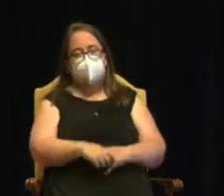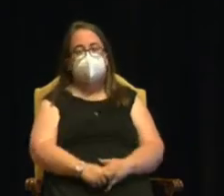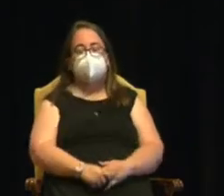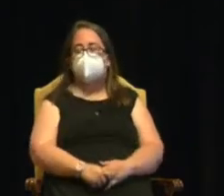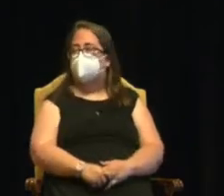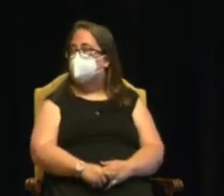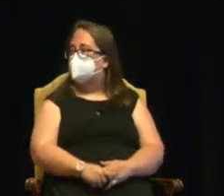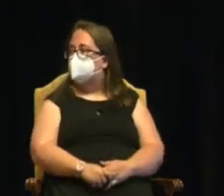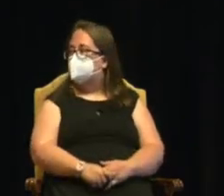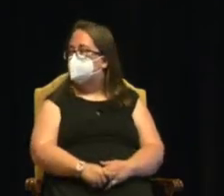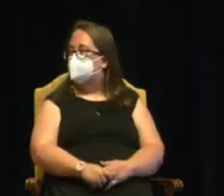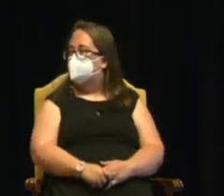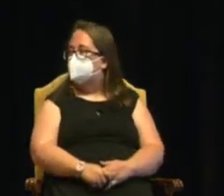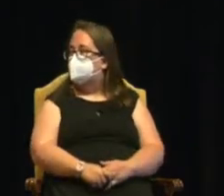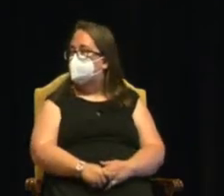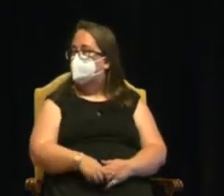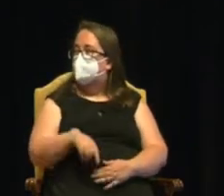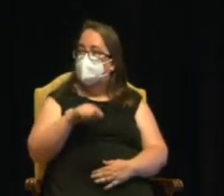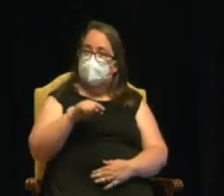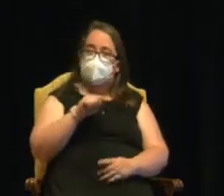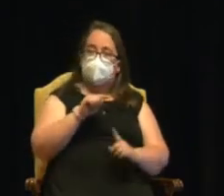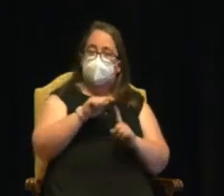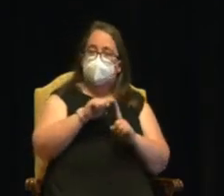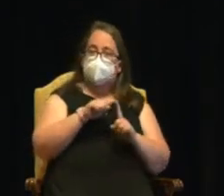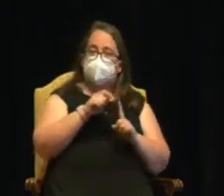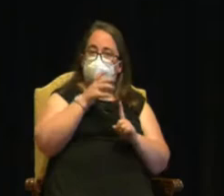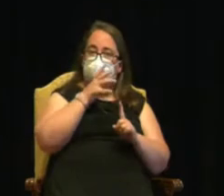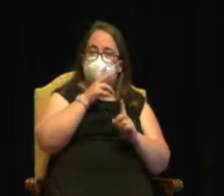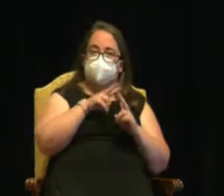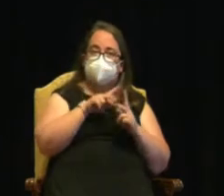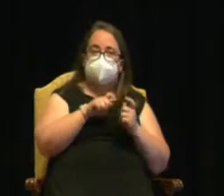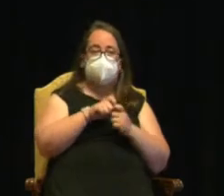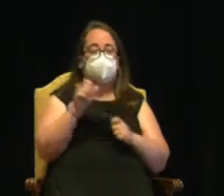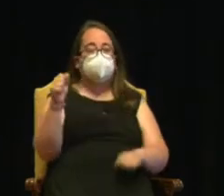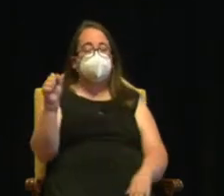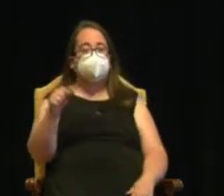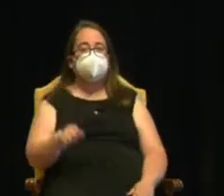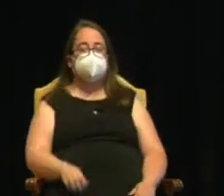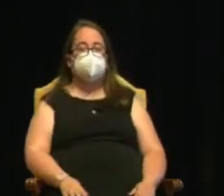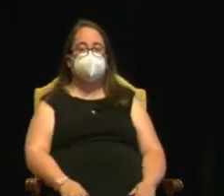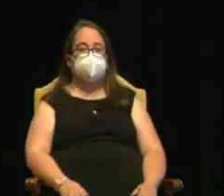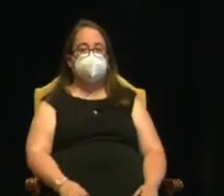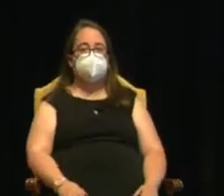But this one was very specific. It was. And